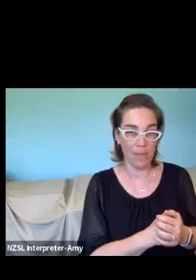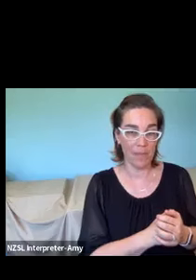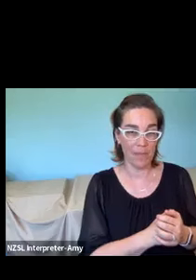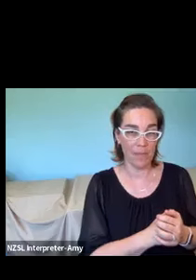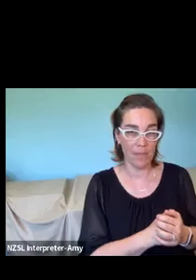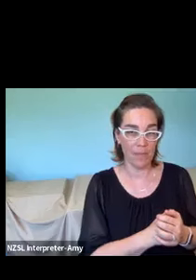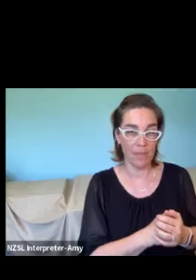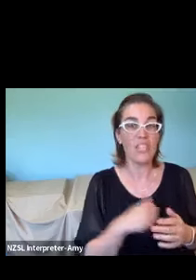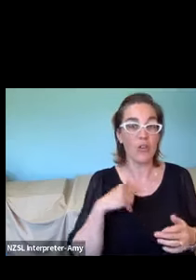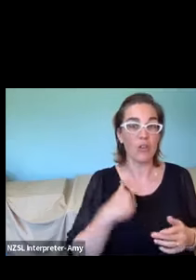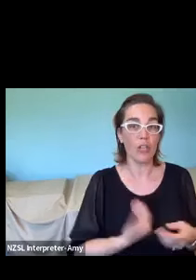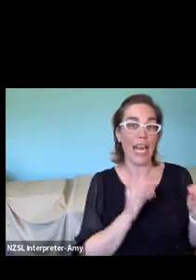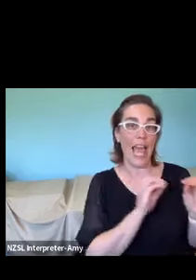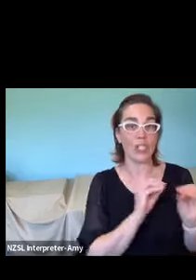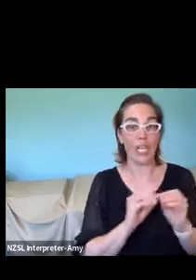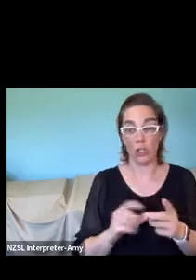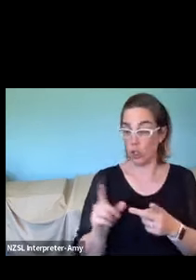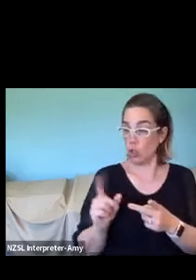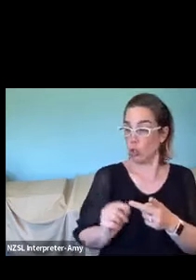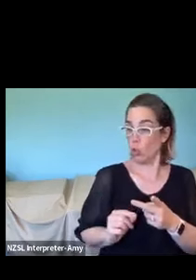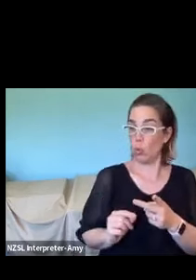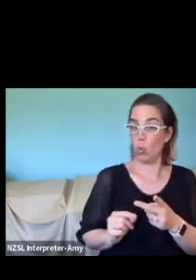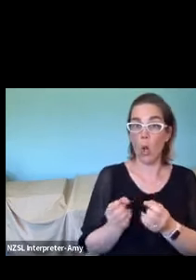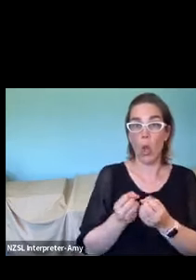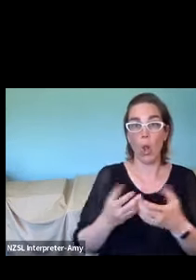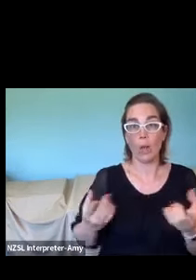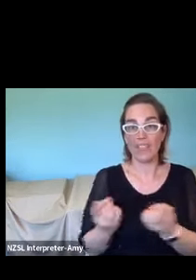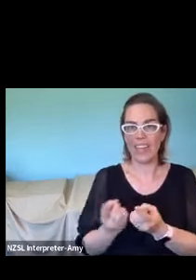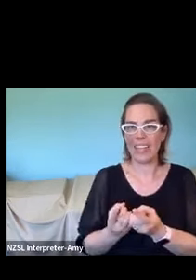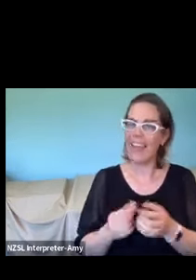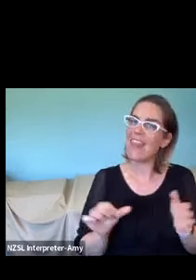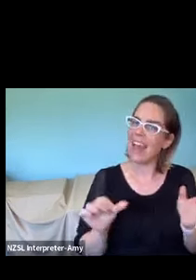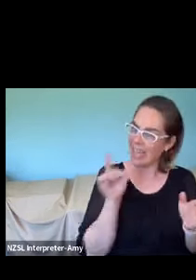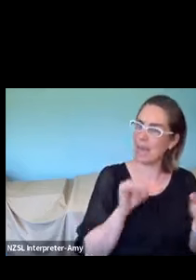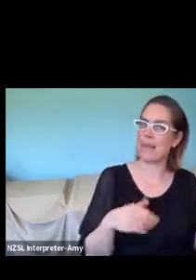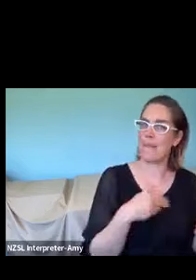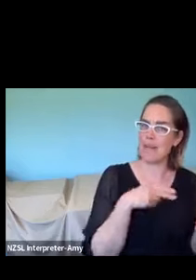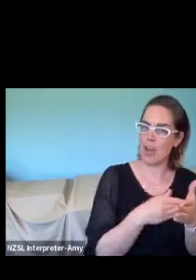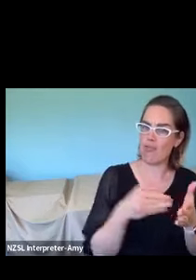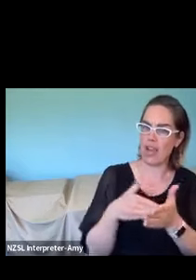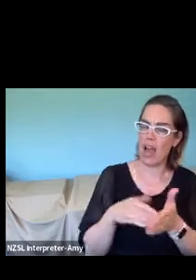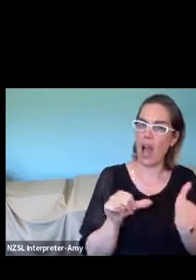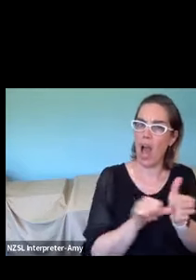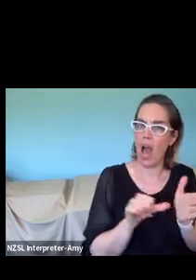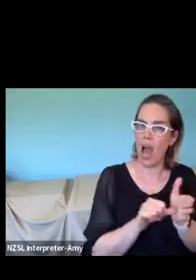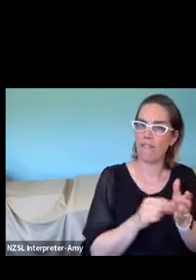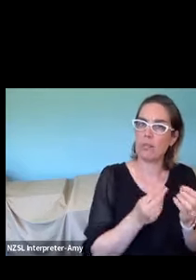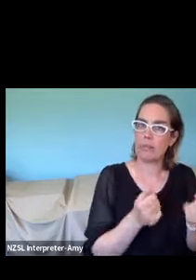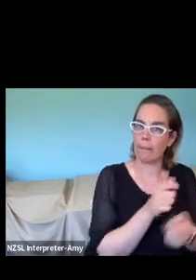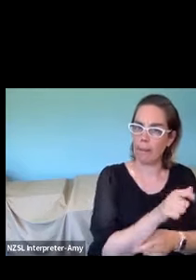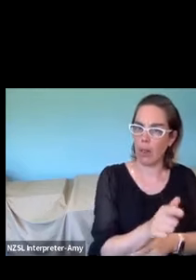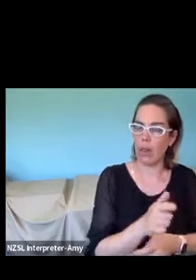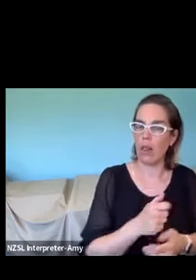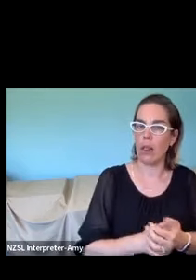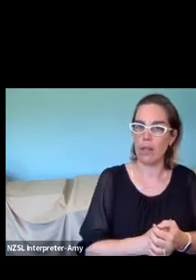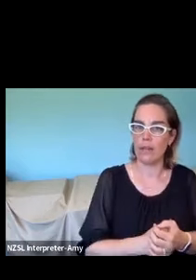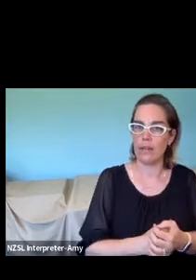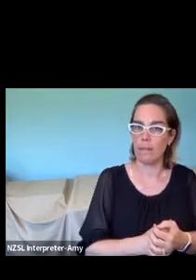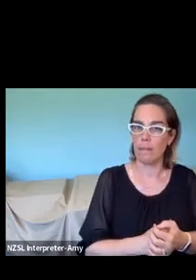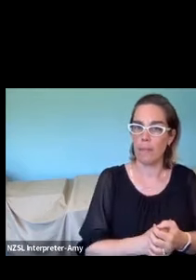you need education to do all these things, which is hard for some people, and deaf people, blind people, and people